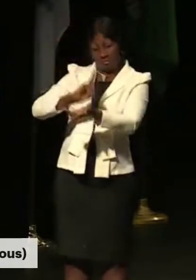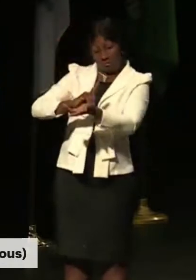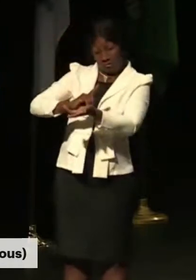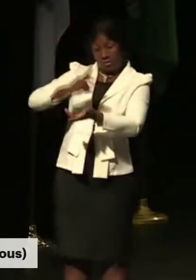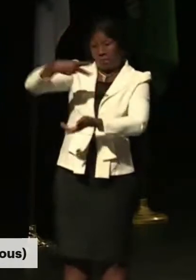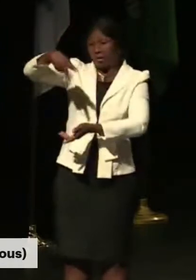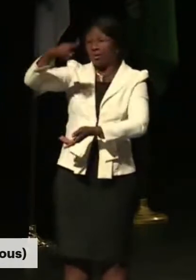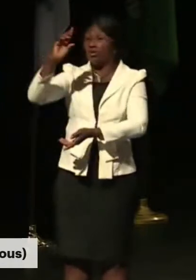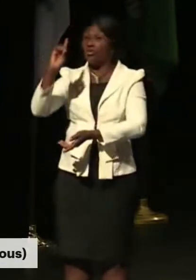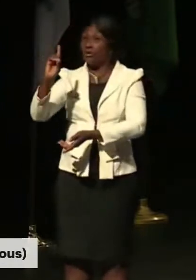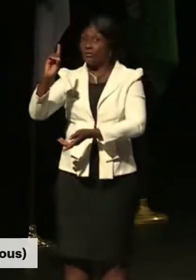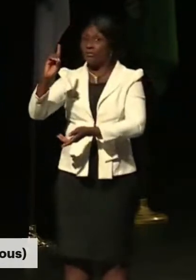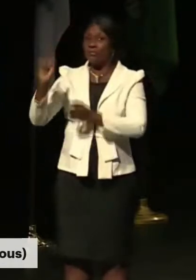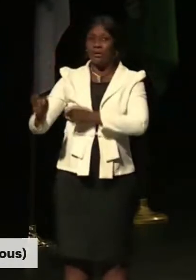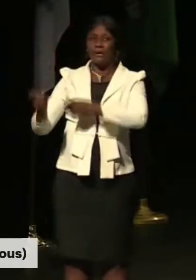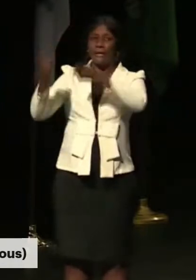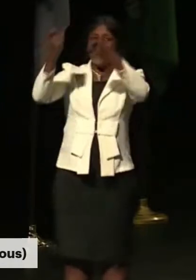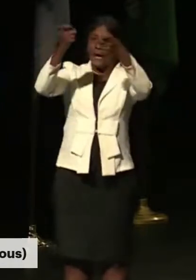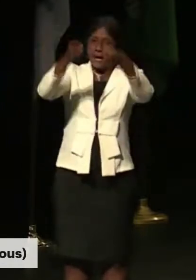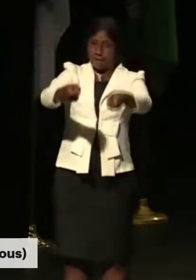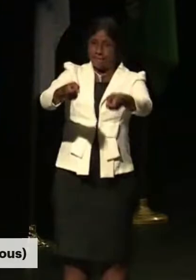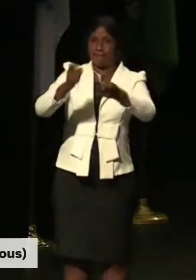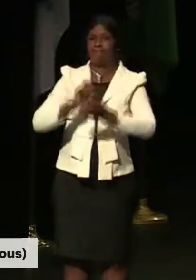Mr. Desmond Wheat.